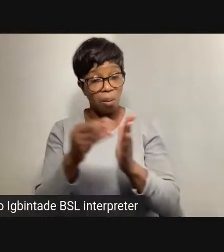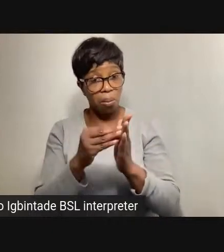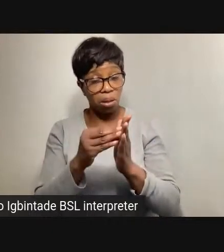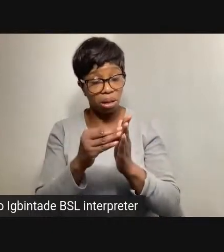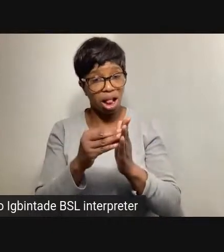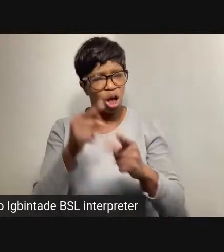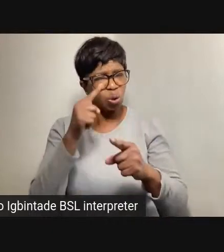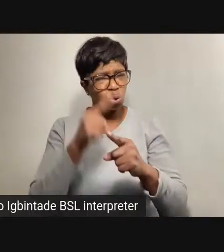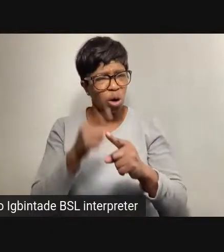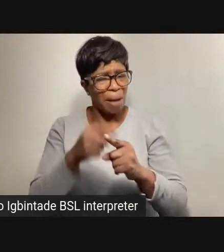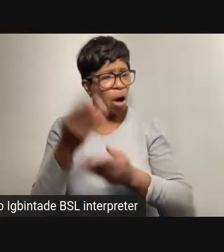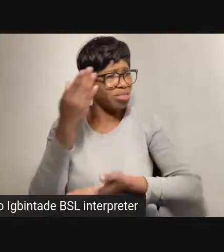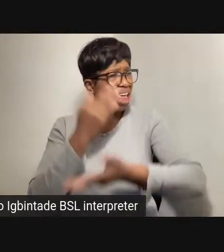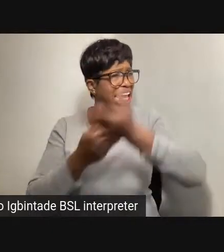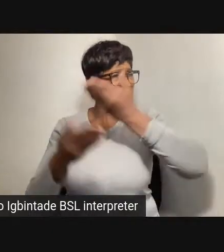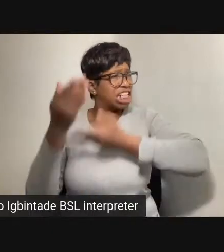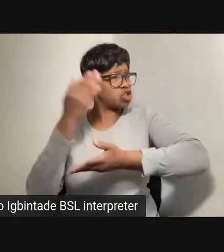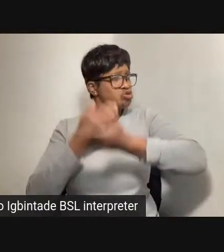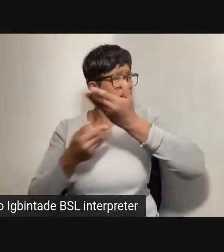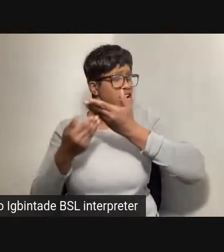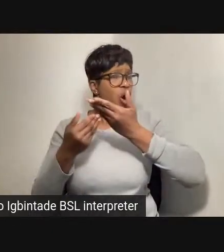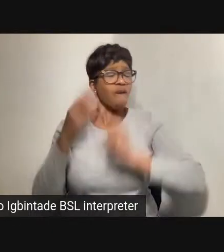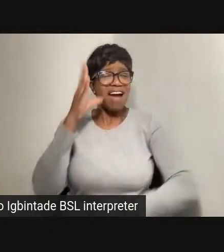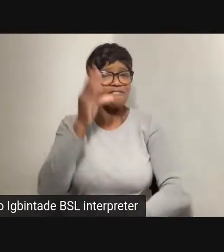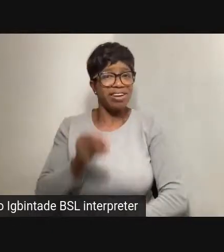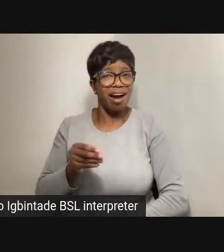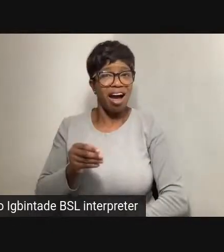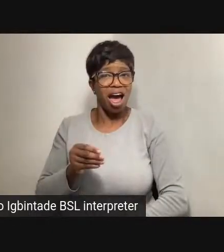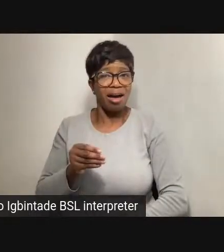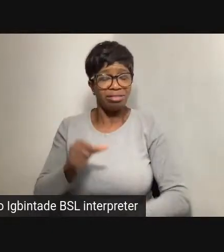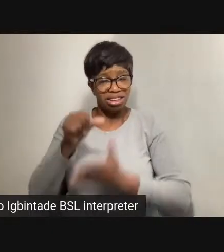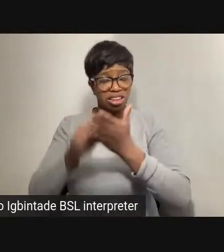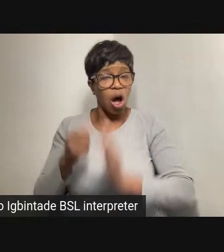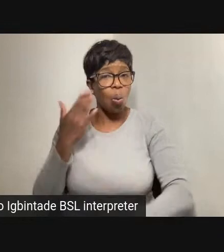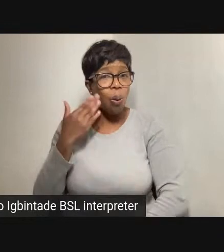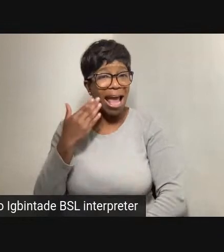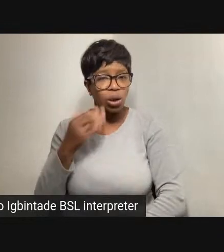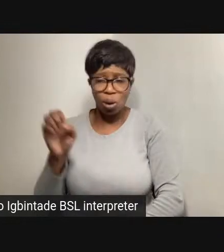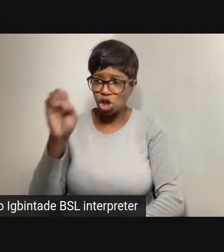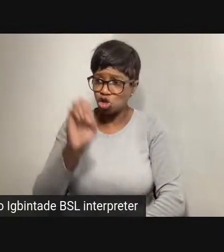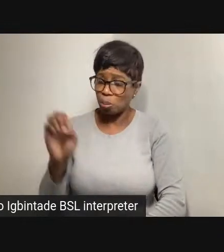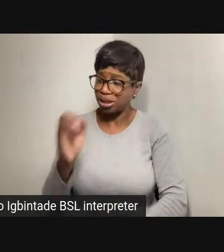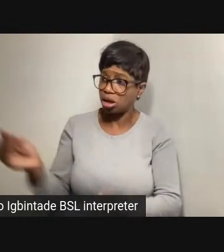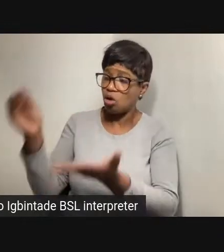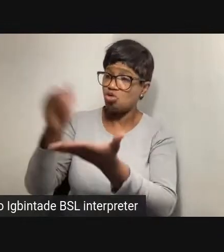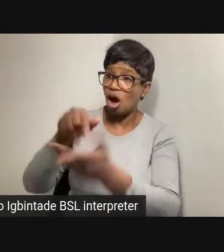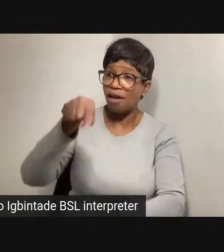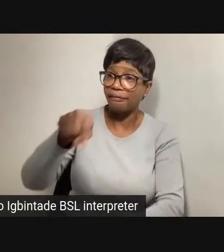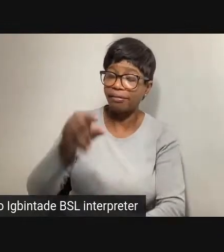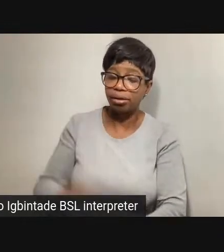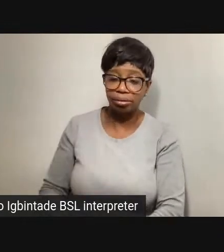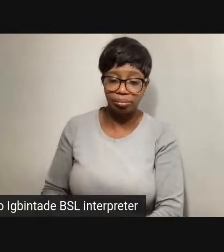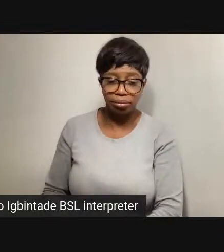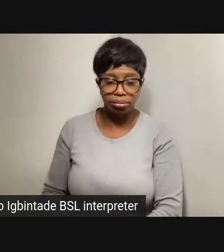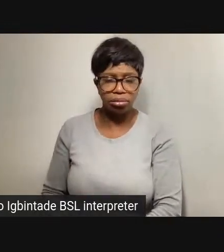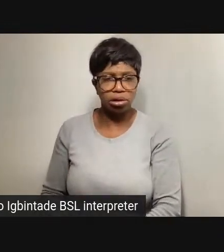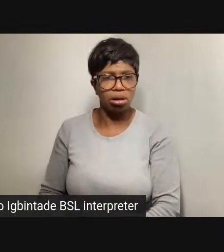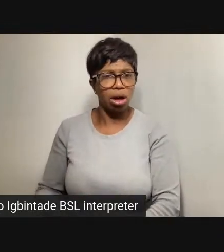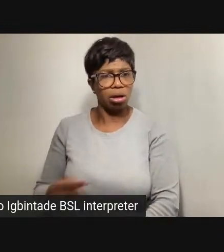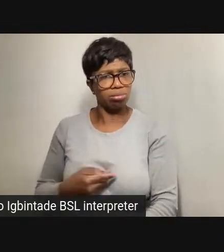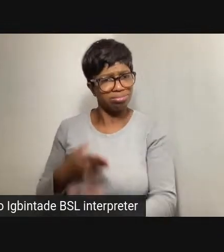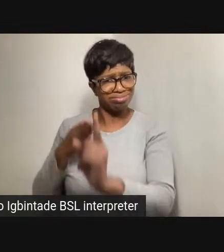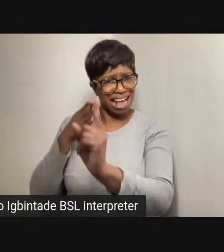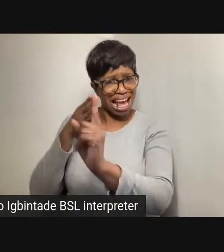told as starting from the arrival of Europeans. The criteria for academic performance sustain